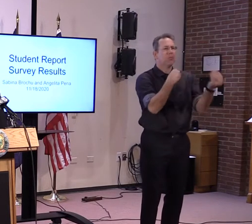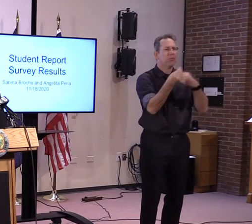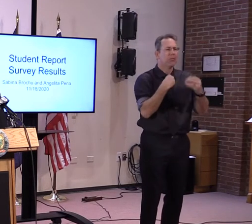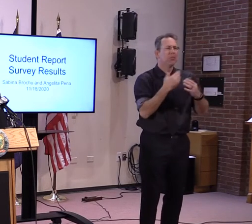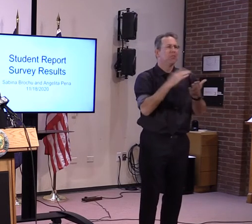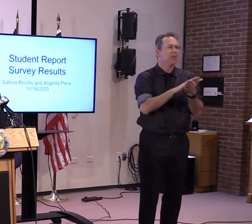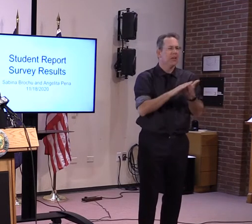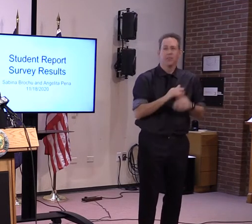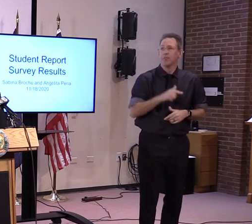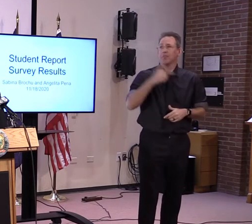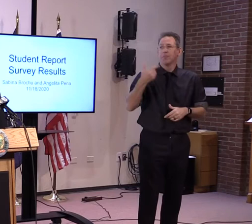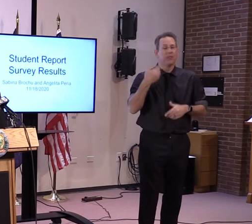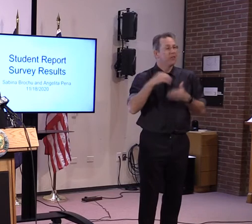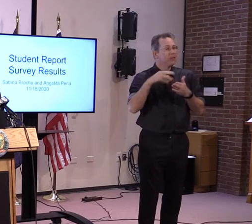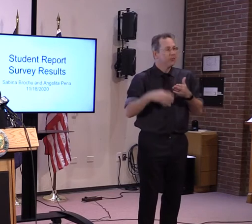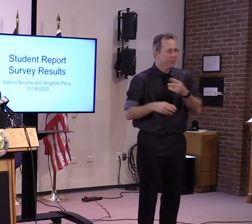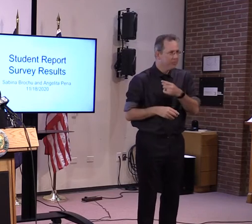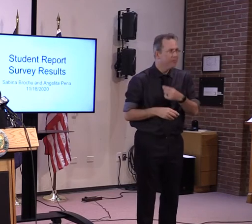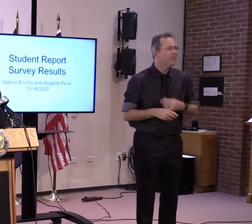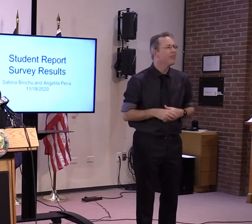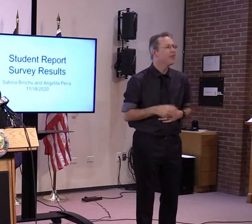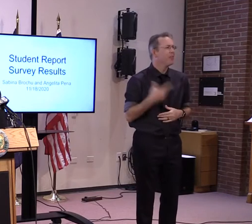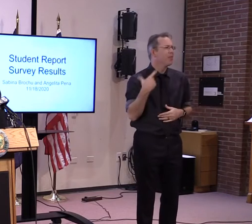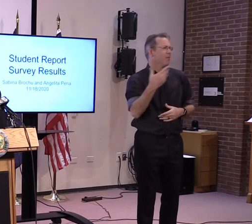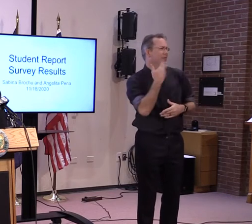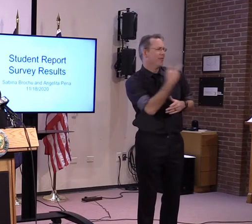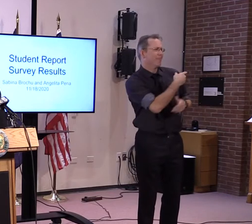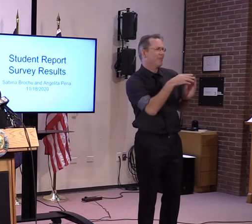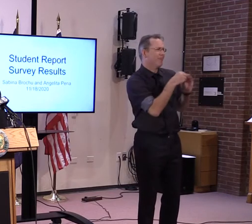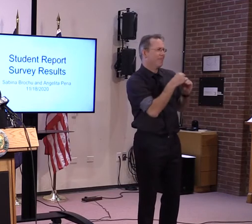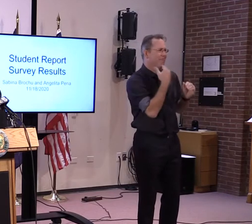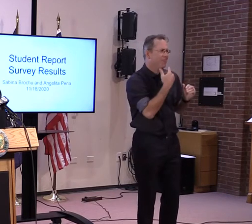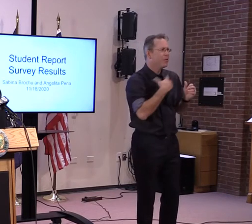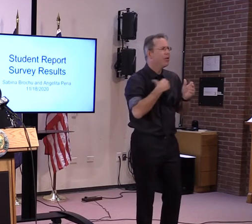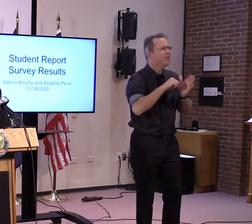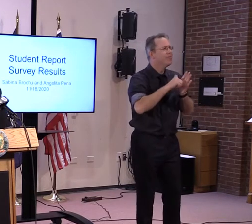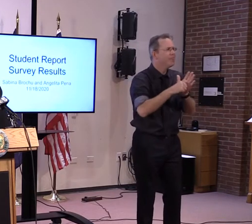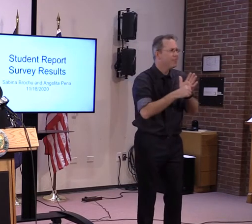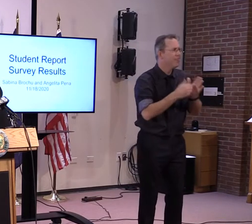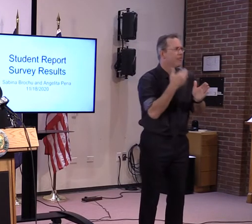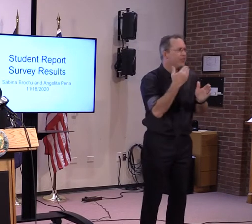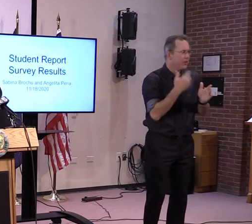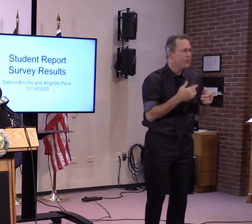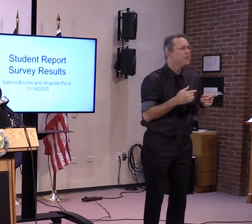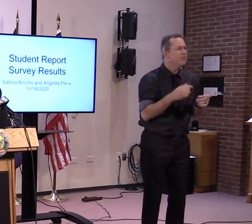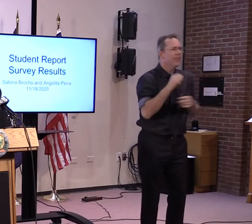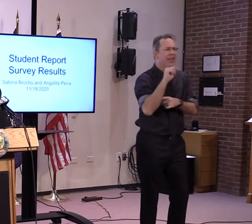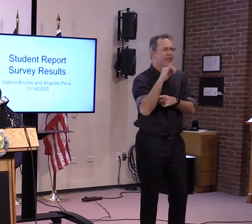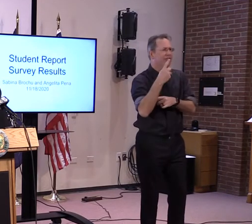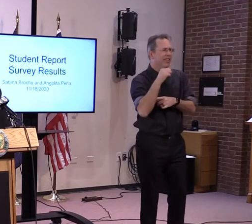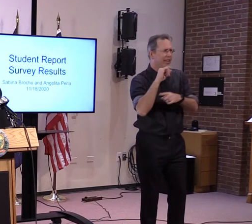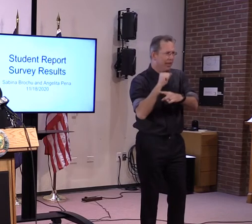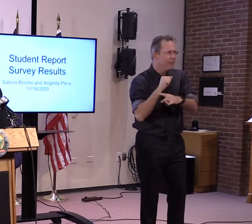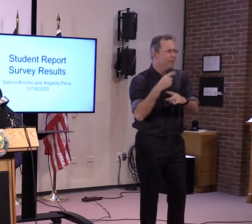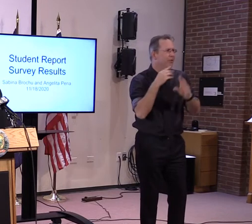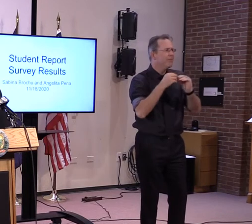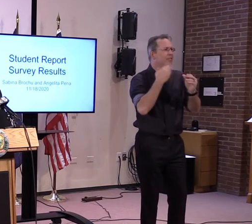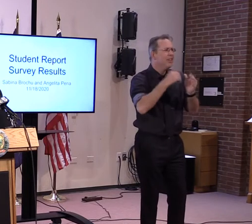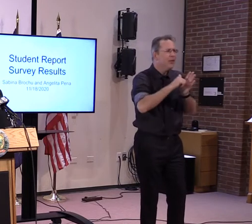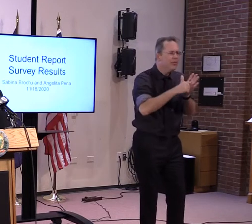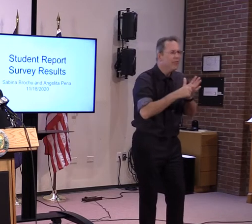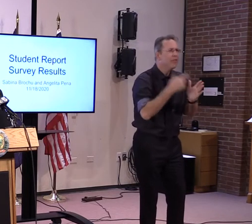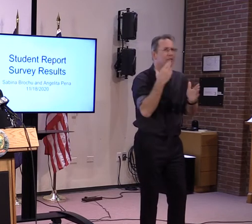just really reiterating what Sabina said, we gathered a lot of really helpful information, and I